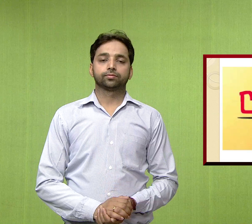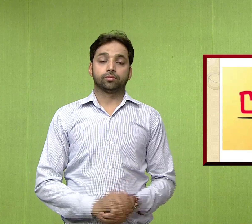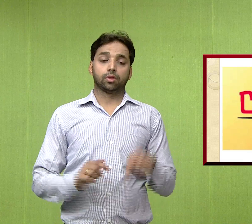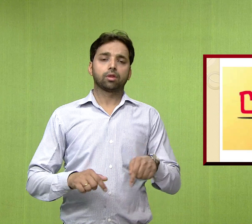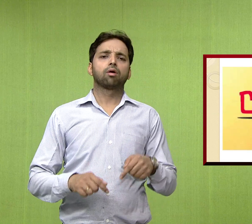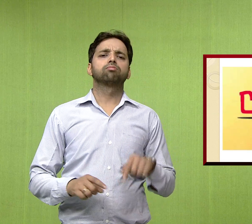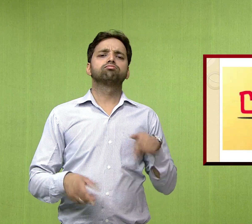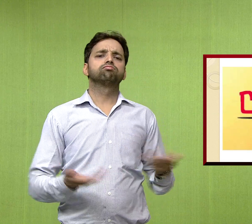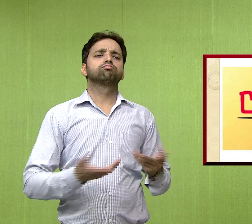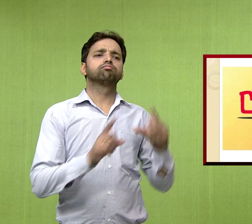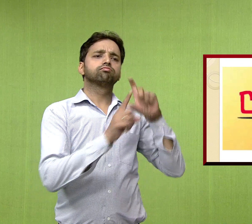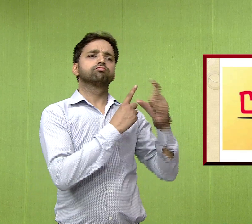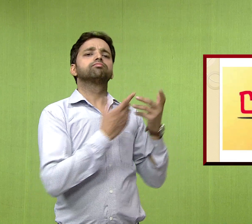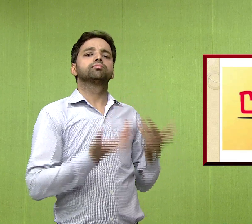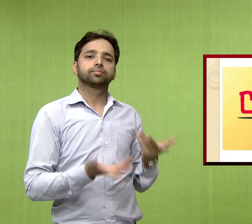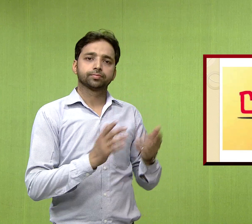Now, what is culture?